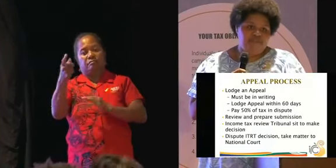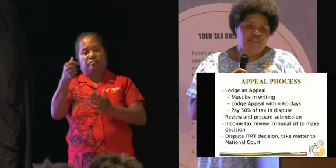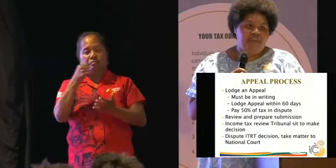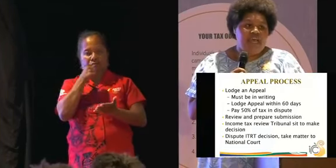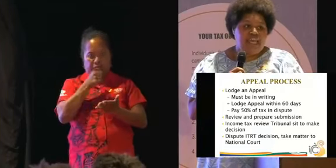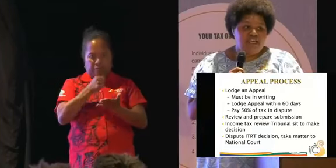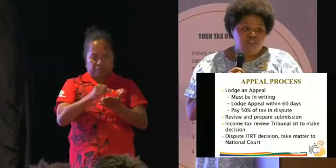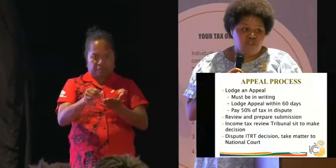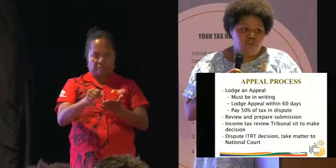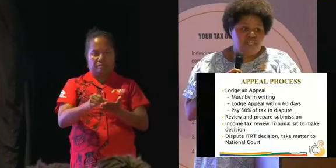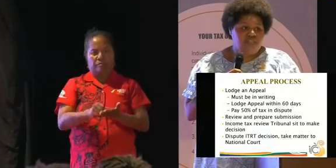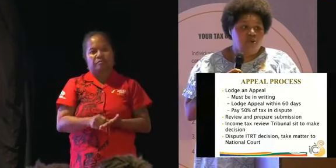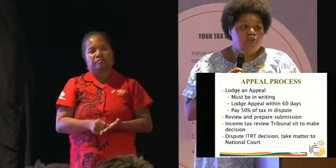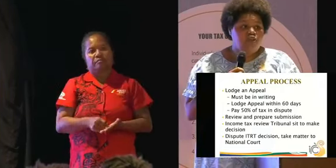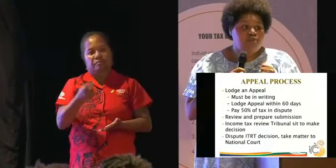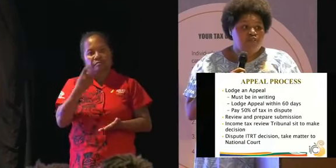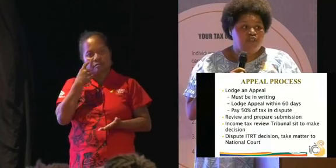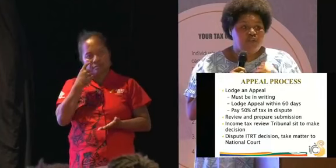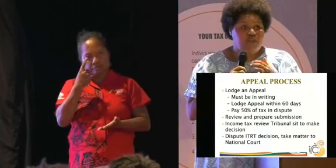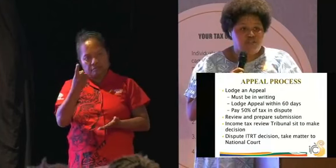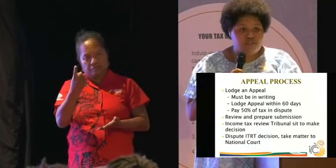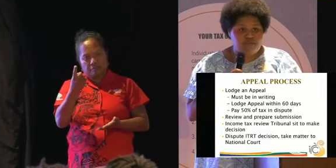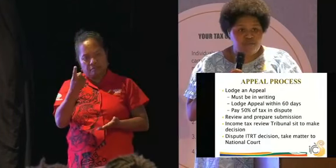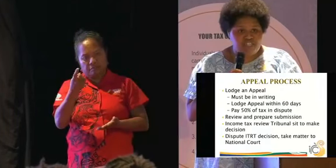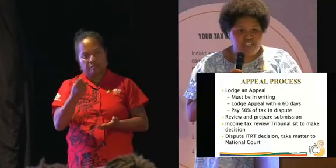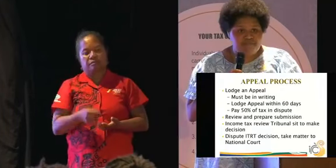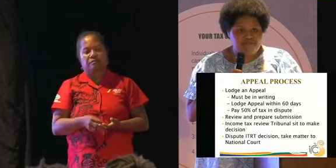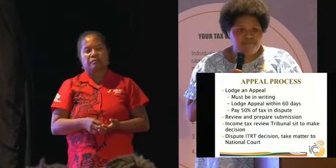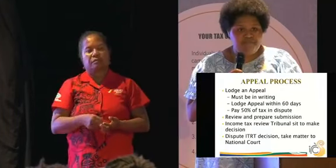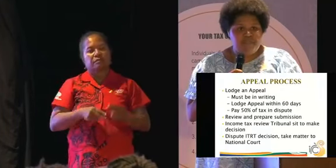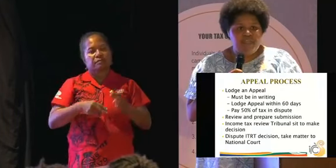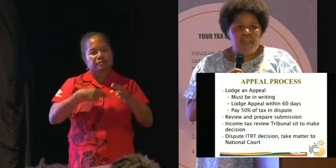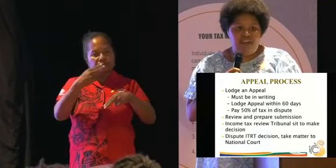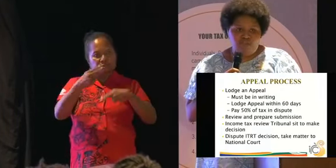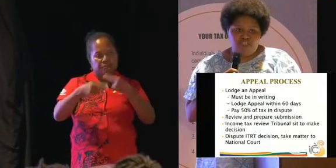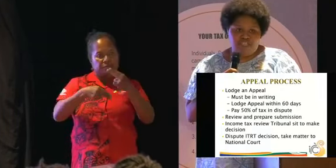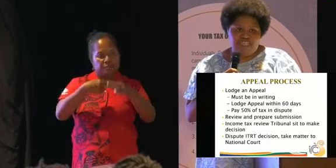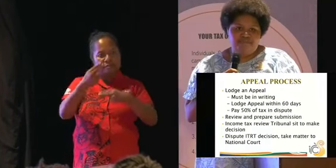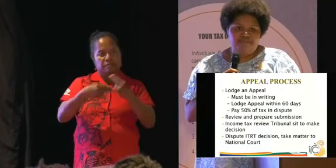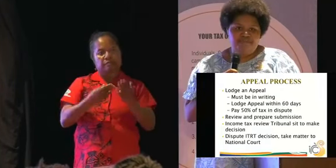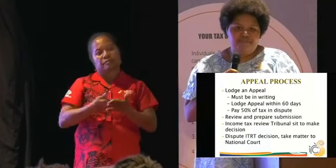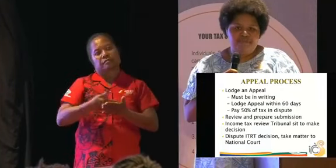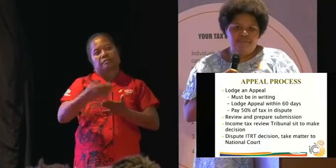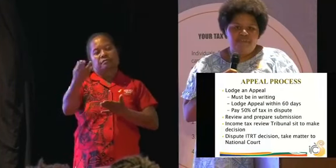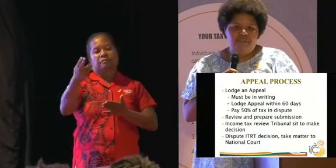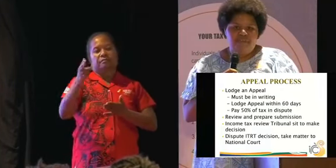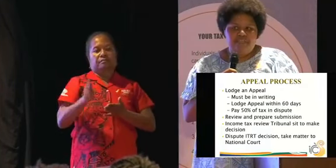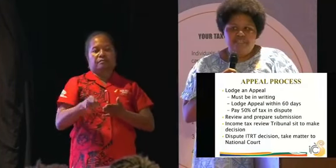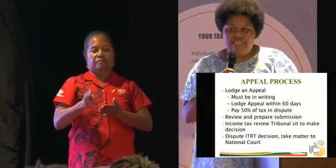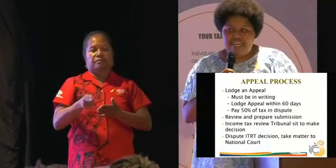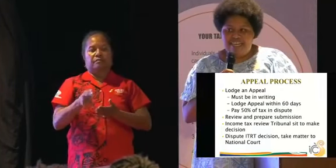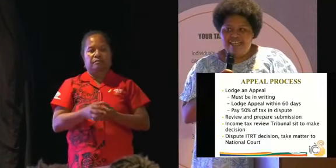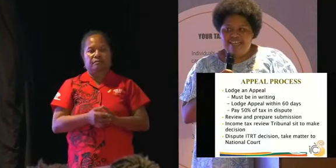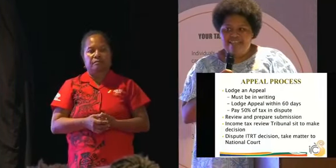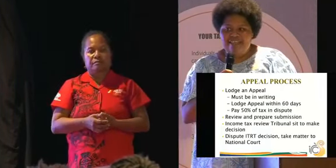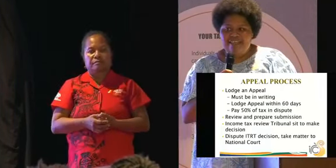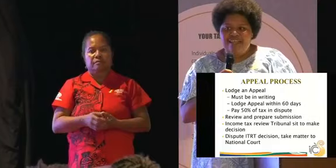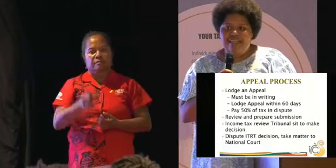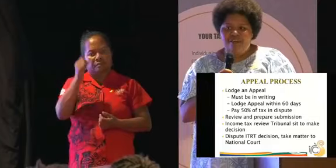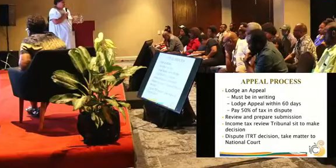assessment. Ensure that you also put your grounds of objection and lodge it in. Is it